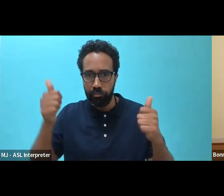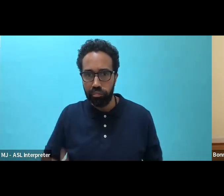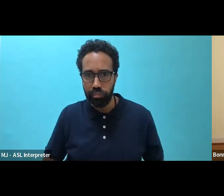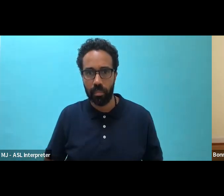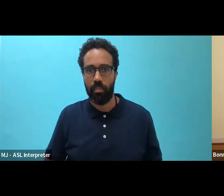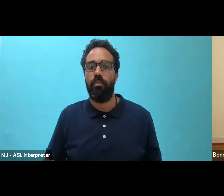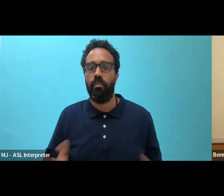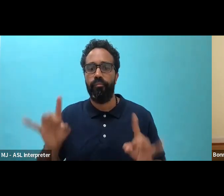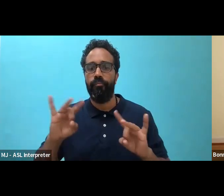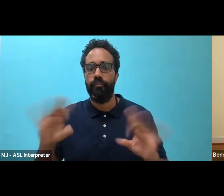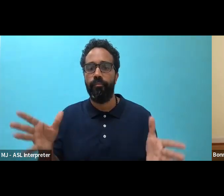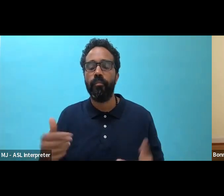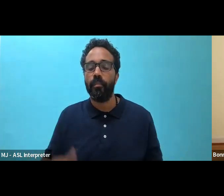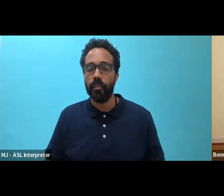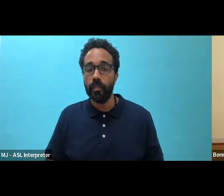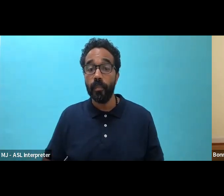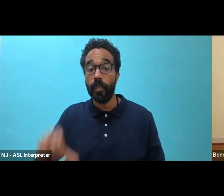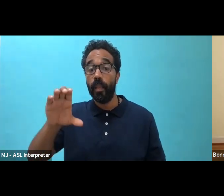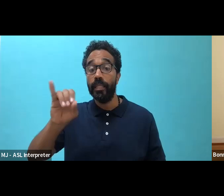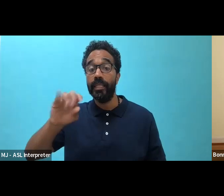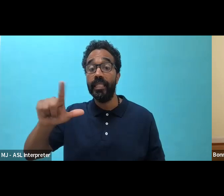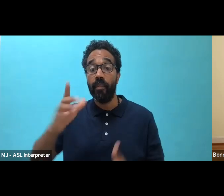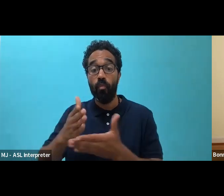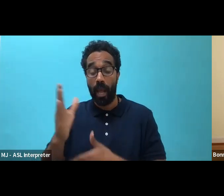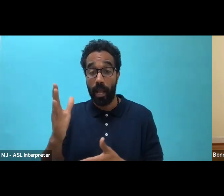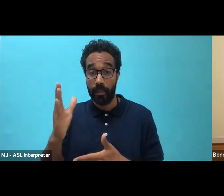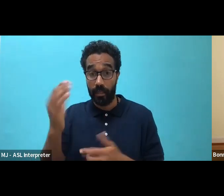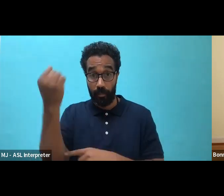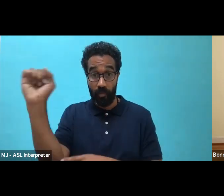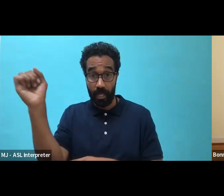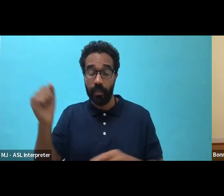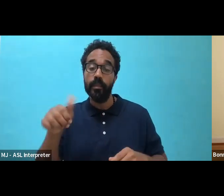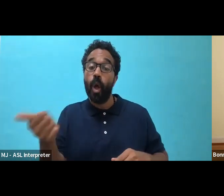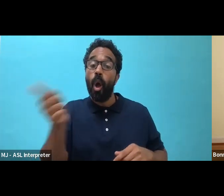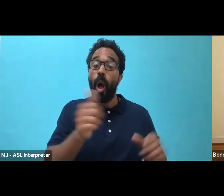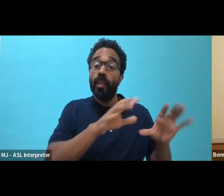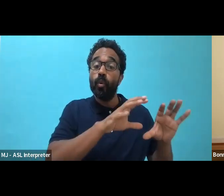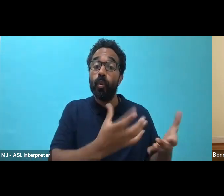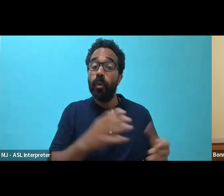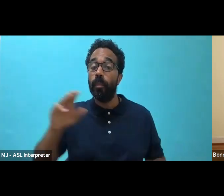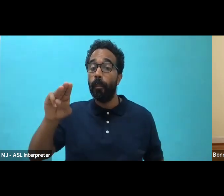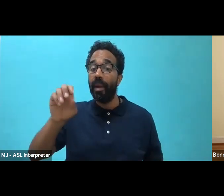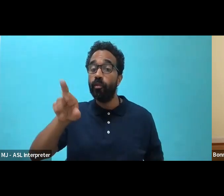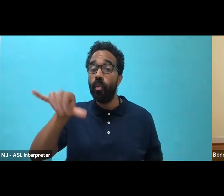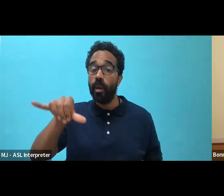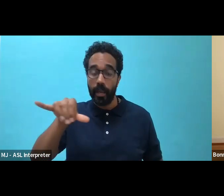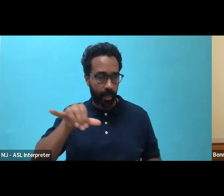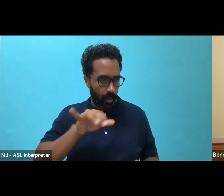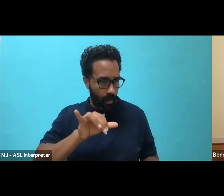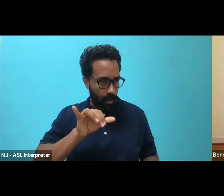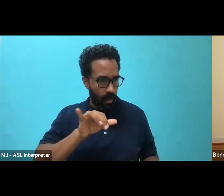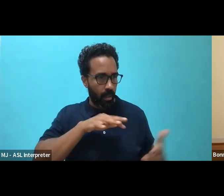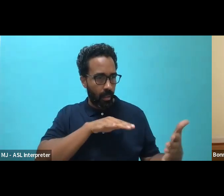Learning from the civil rights movement of other minority groups, we began to understand that the